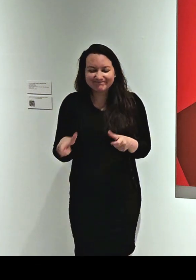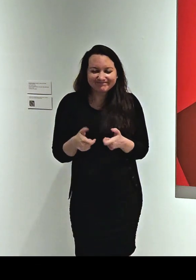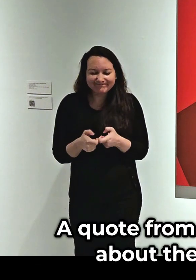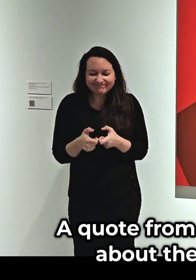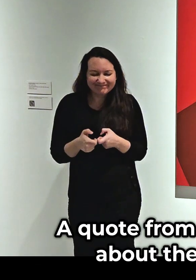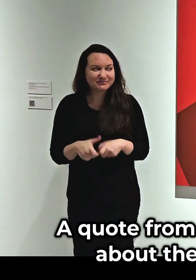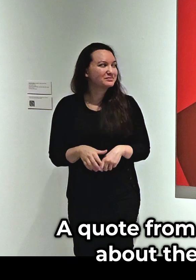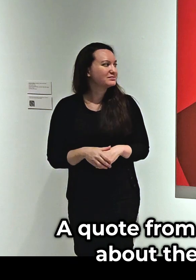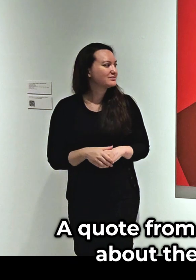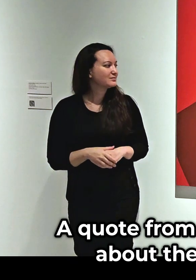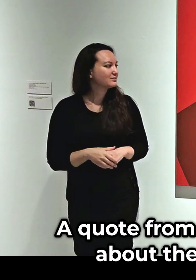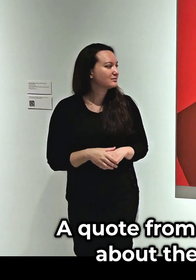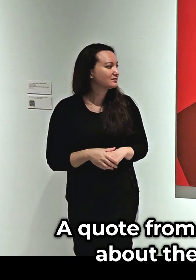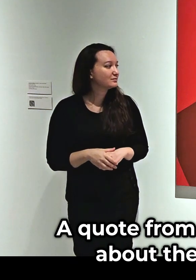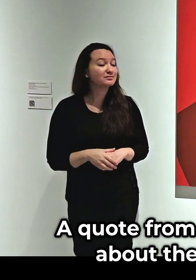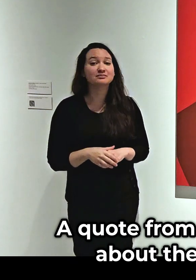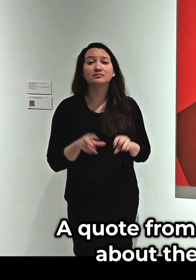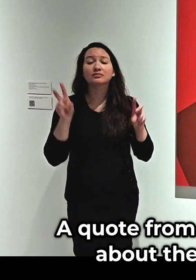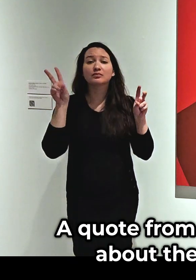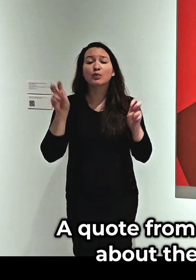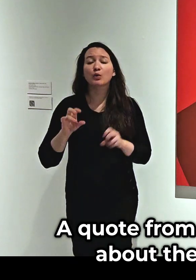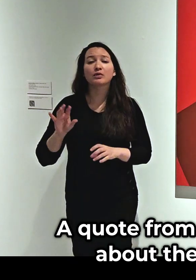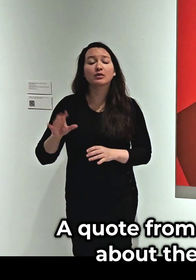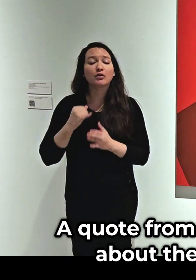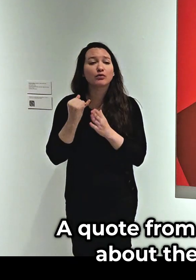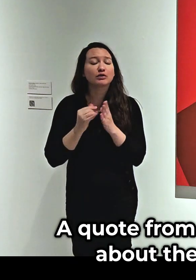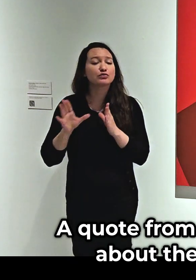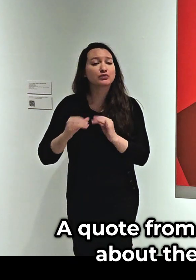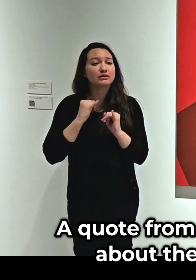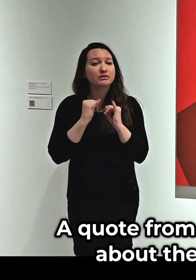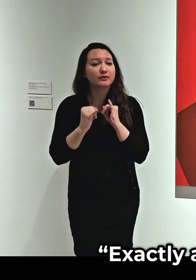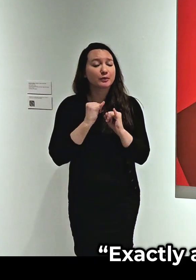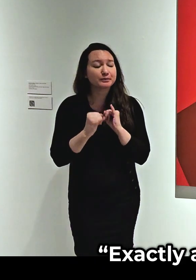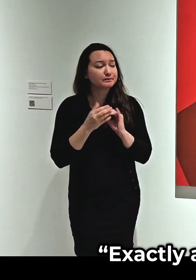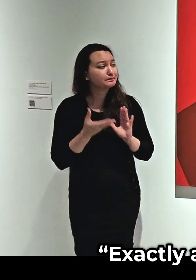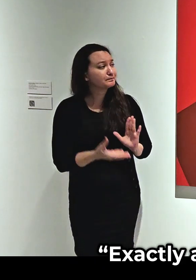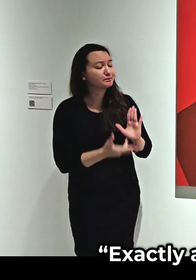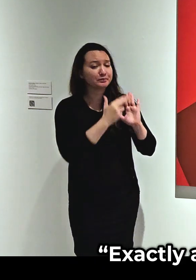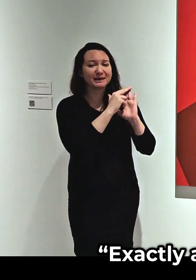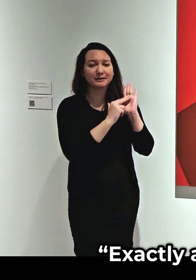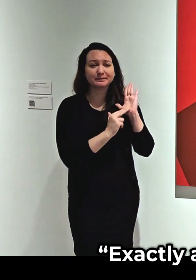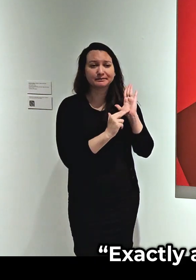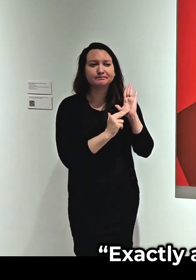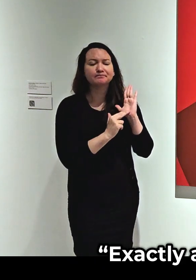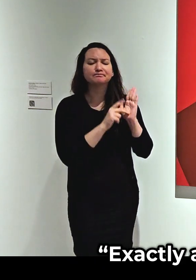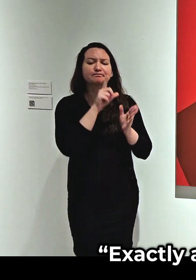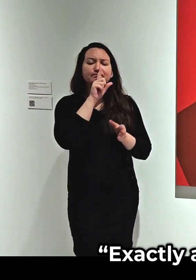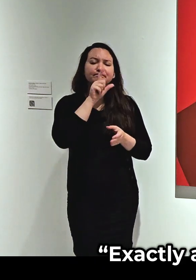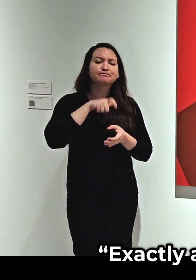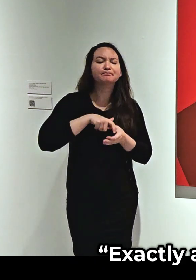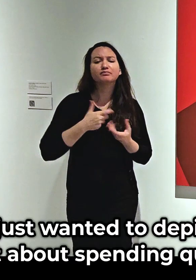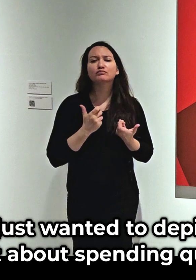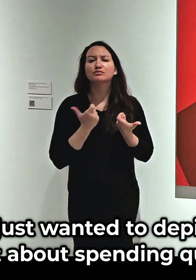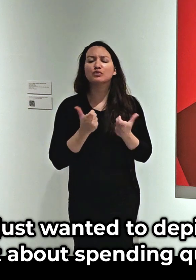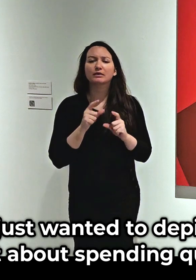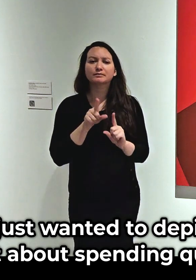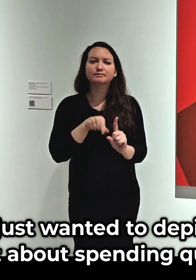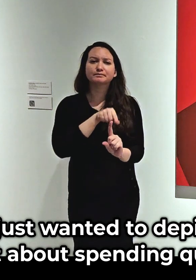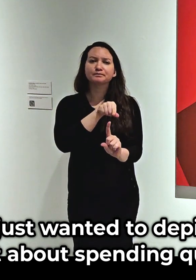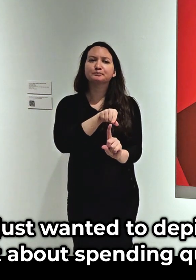A quote from Babbitt's interview about the painting reads, quote, "Exactly as the title says, I just wanted to depict